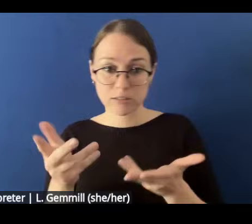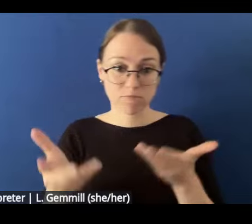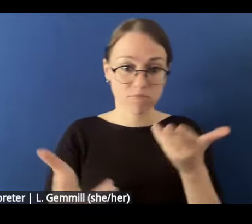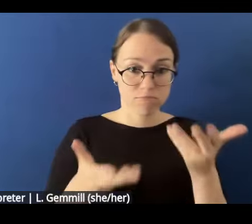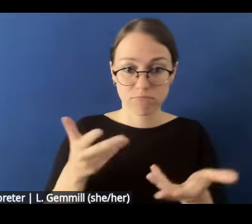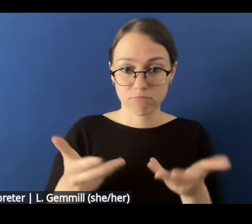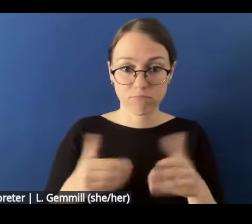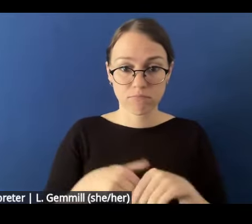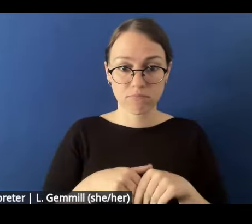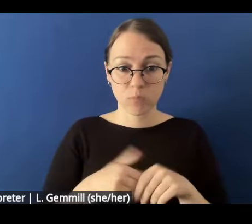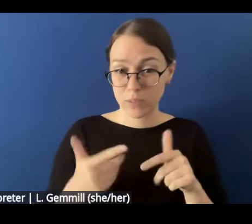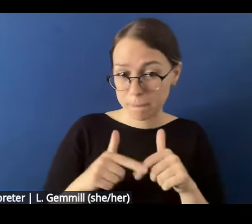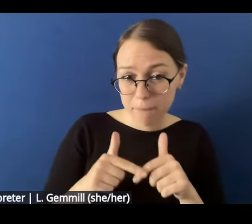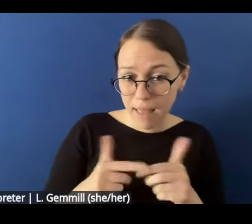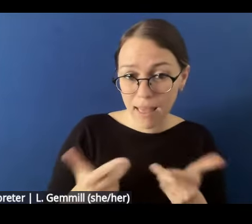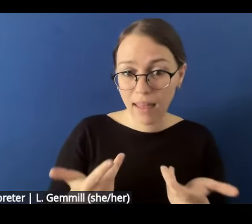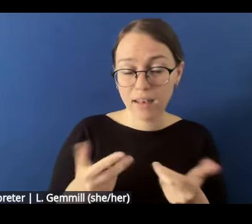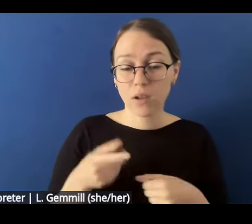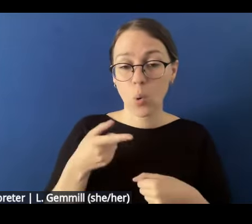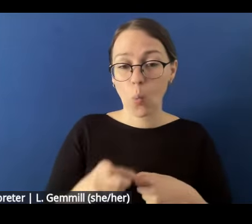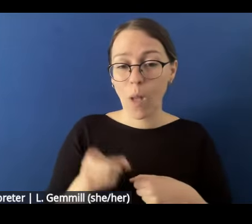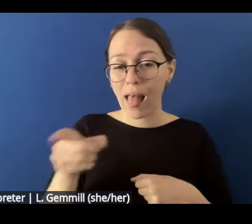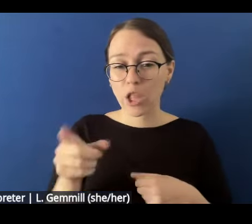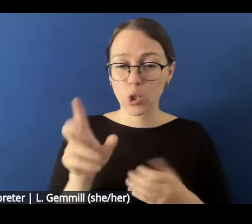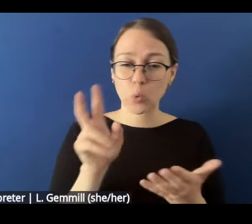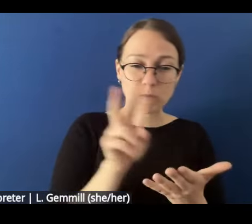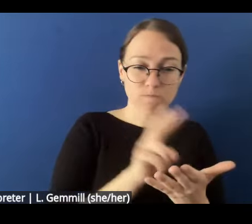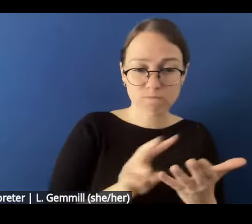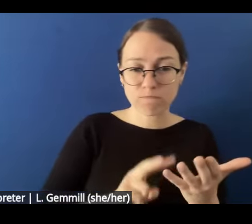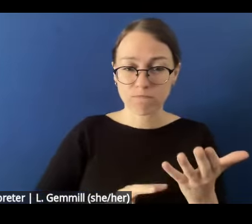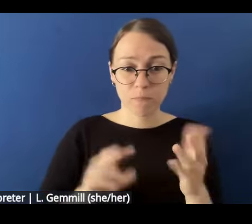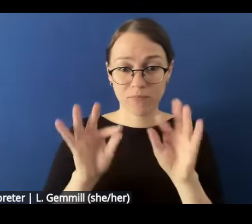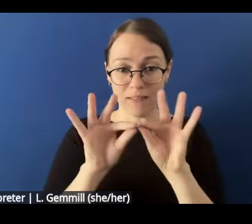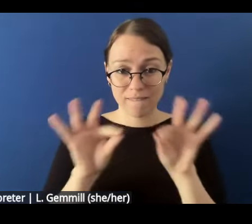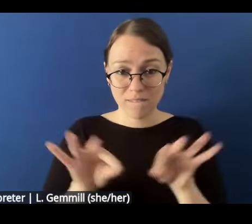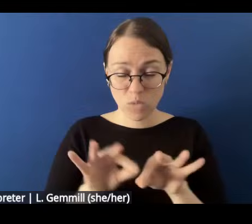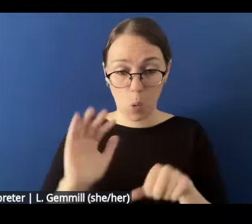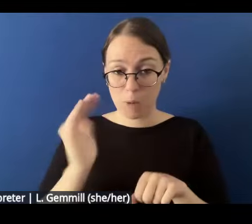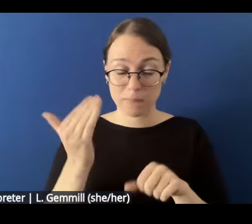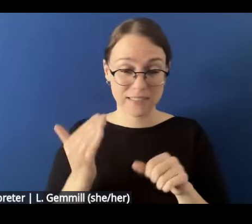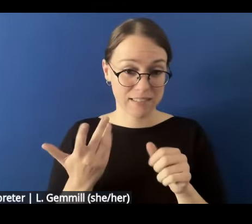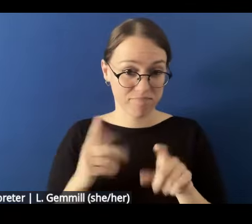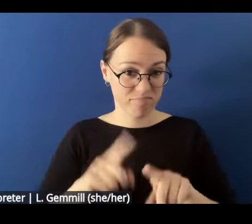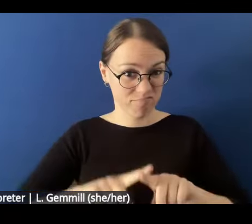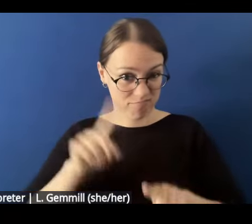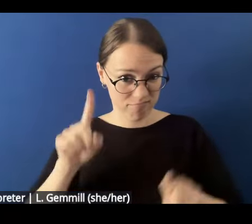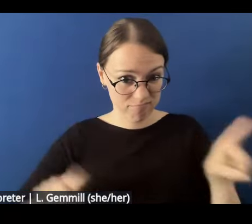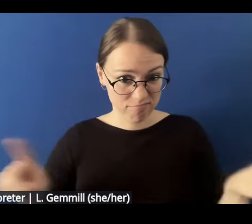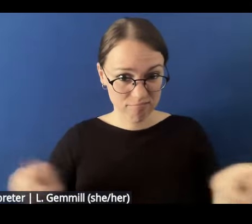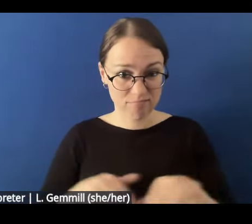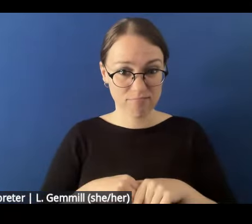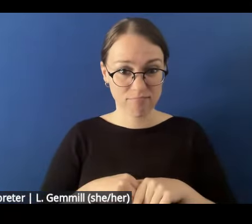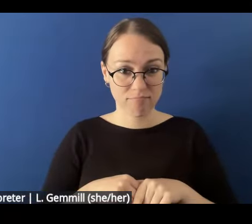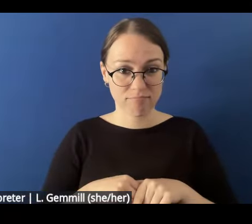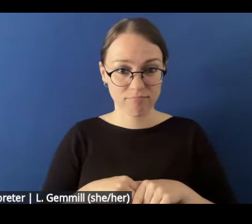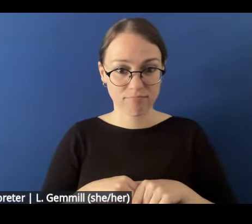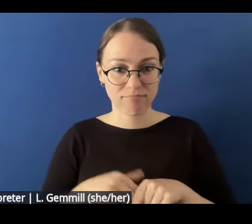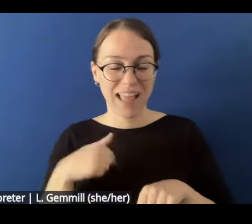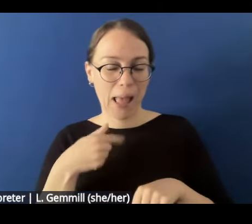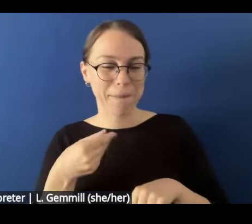And when you do your back and forth on the form, does it vary a lot? I mean, I'm going to give my favorite attorney answer. It